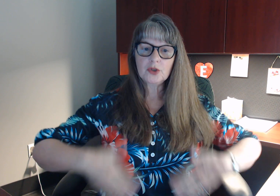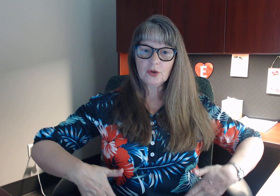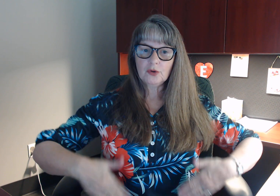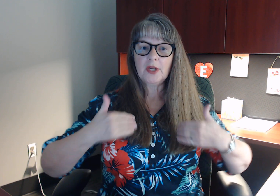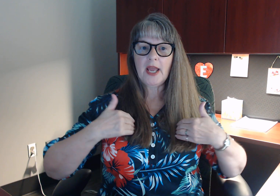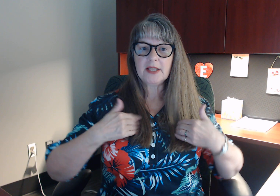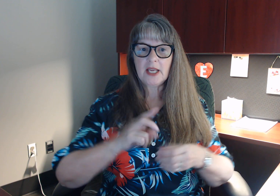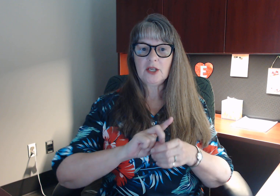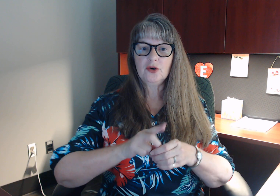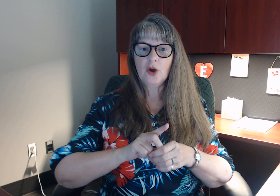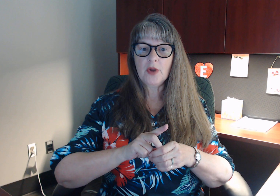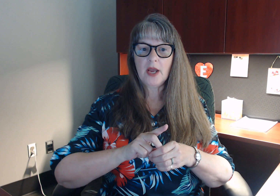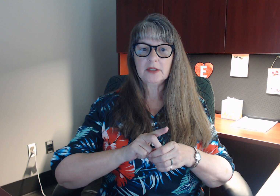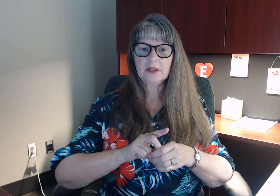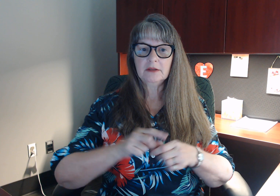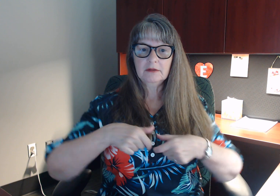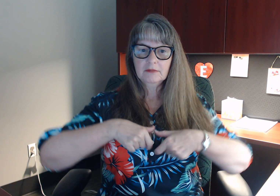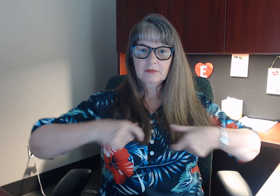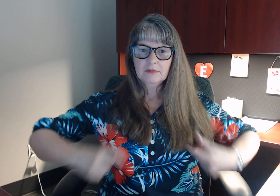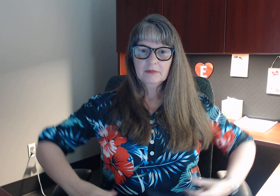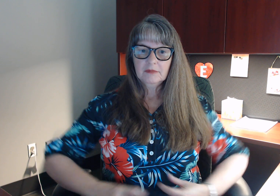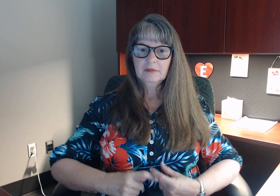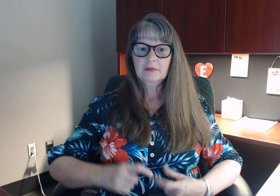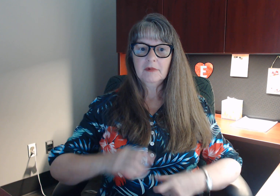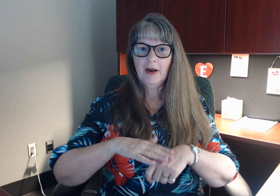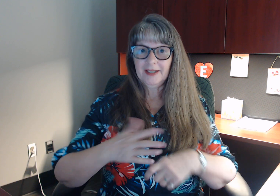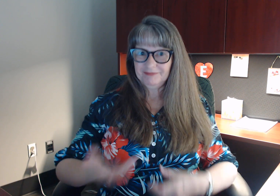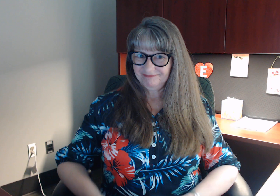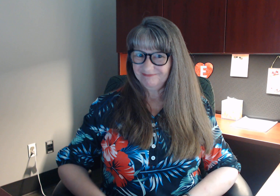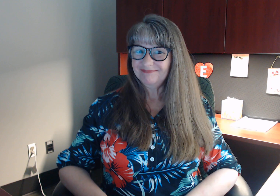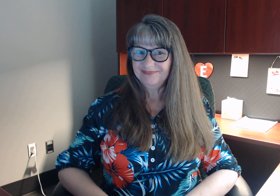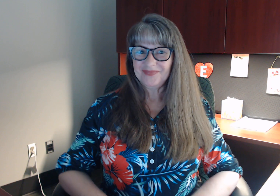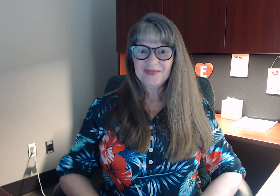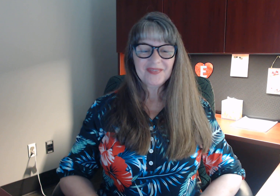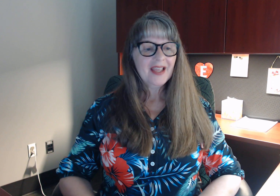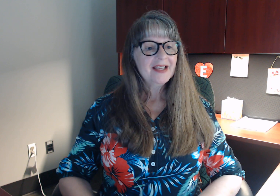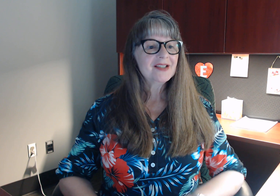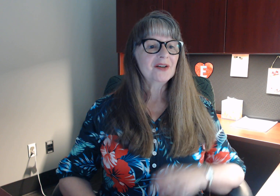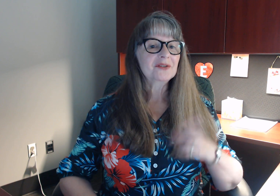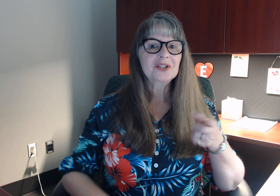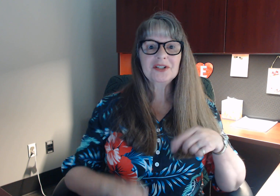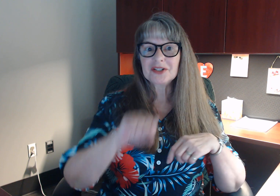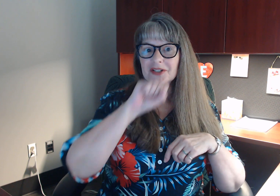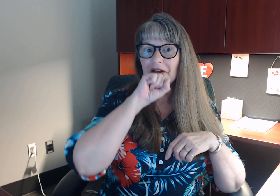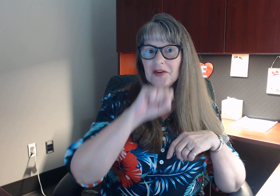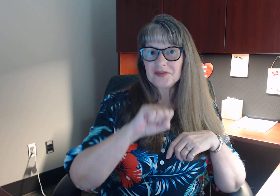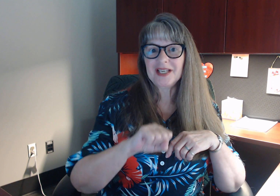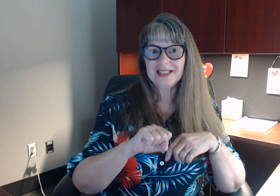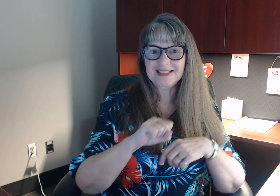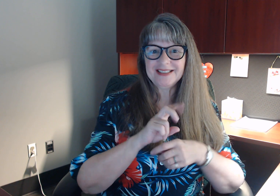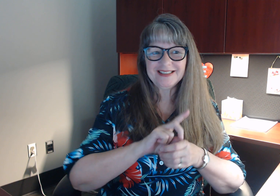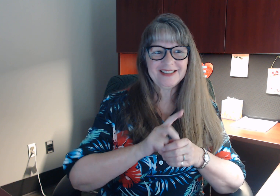shirt that has a donut on it. So she just loves